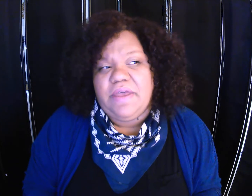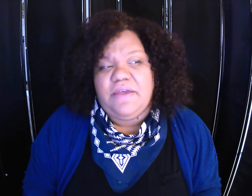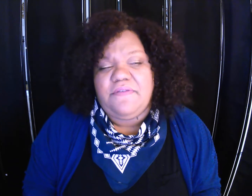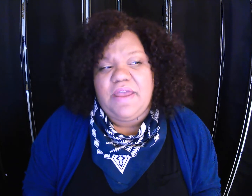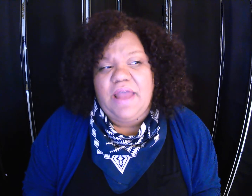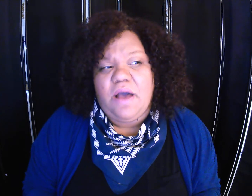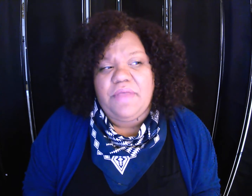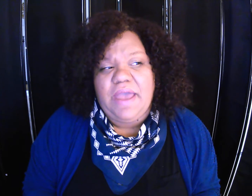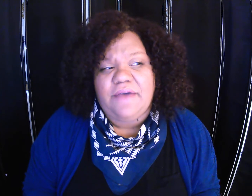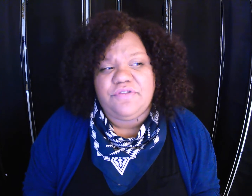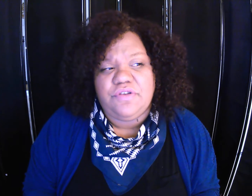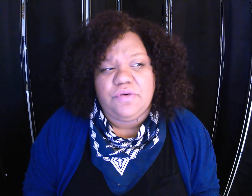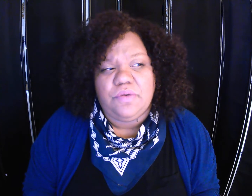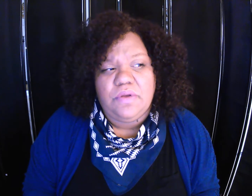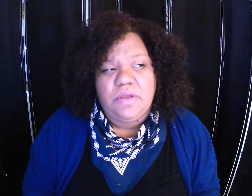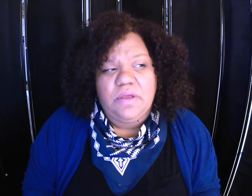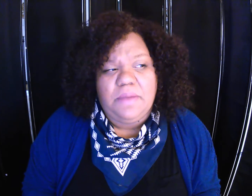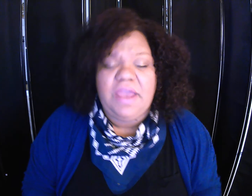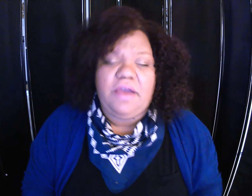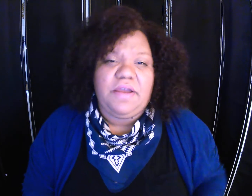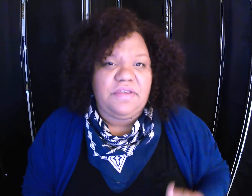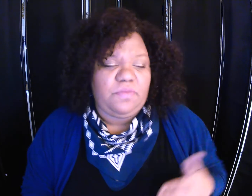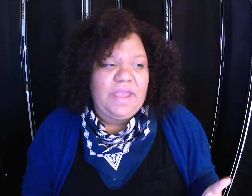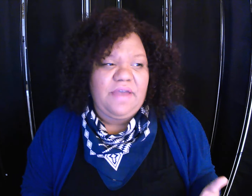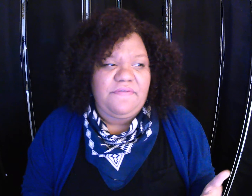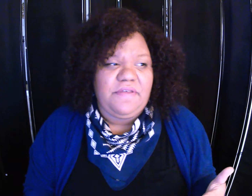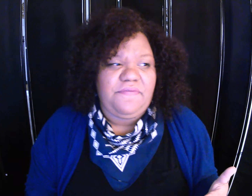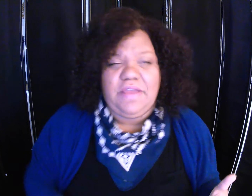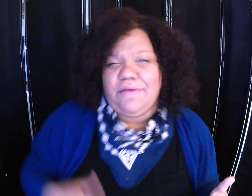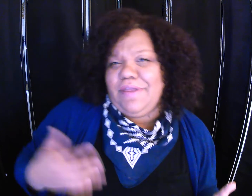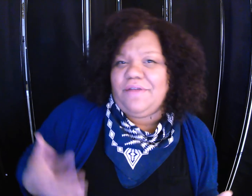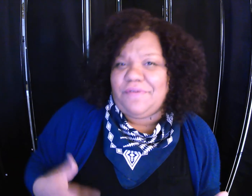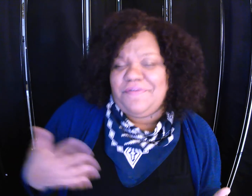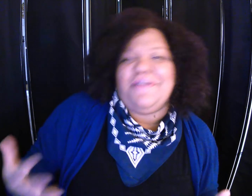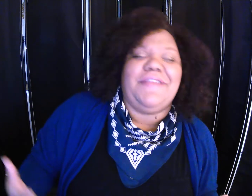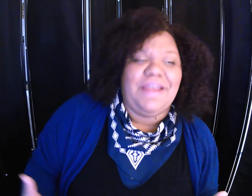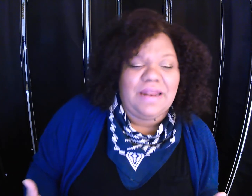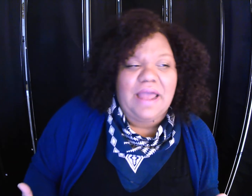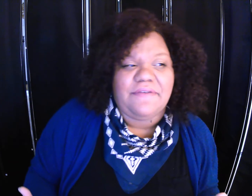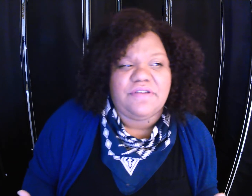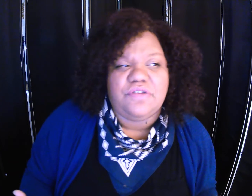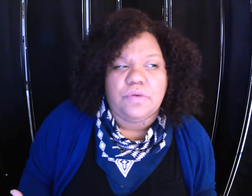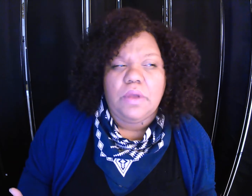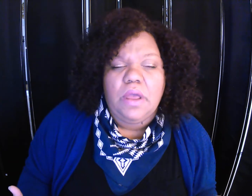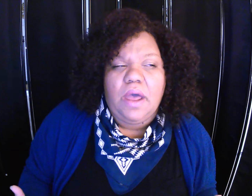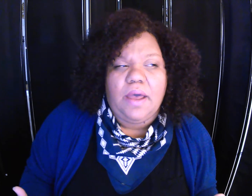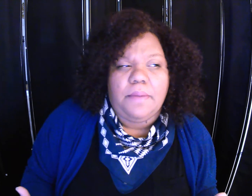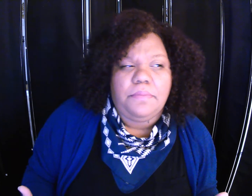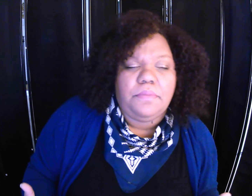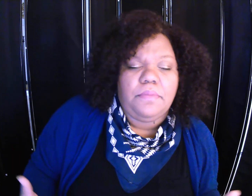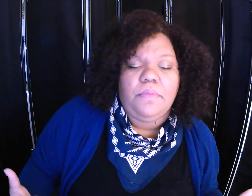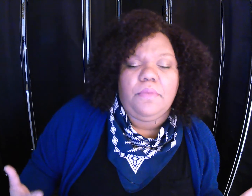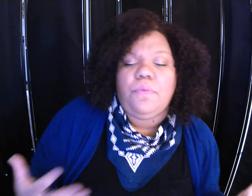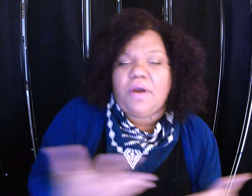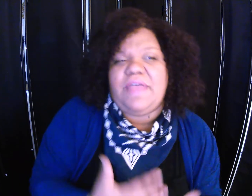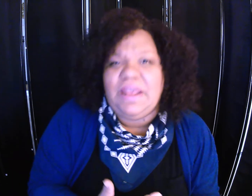live, and how they have to carry this weight of the feeling of revealing and having to work that